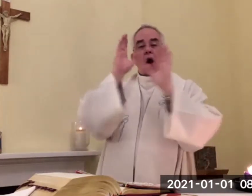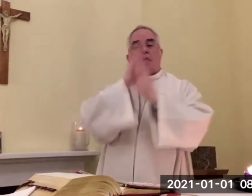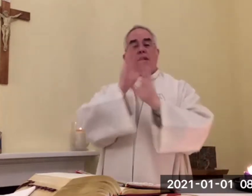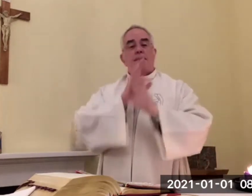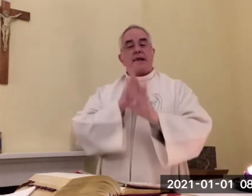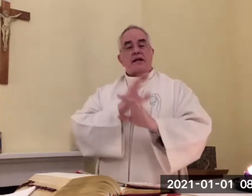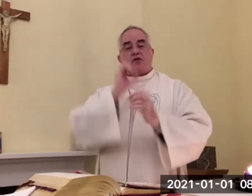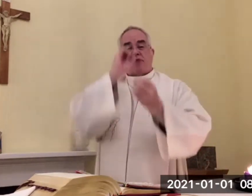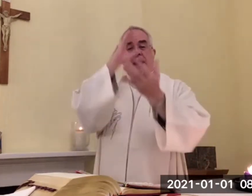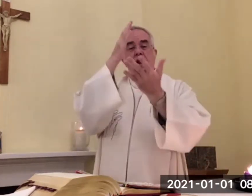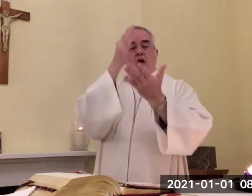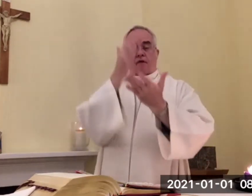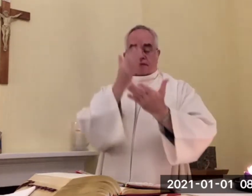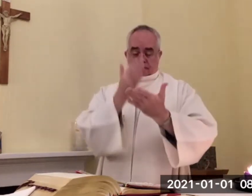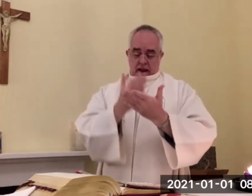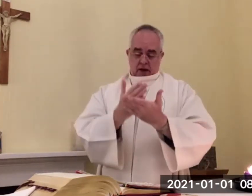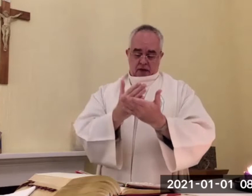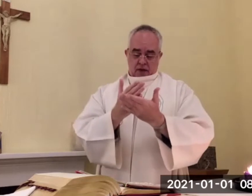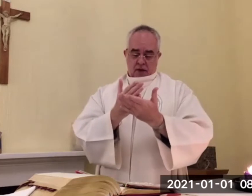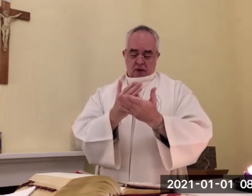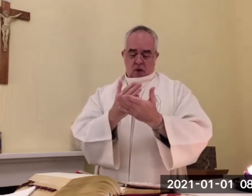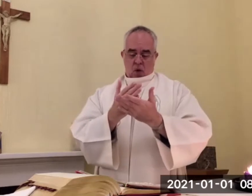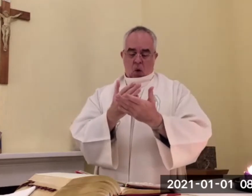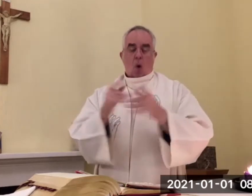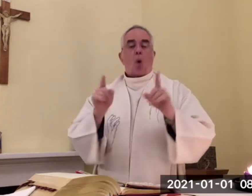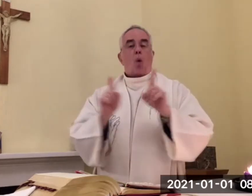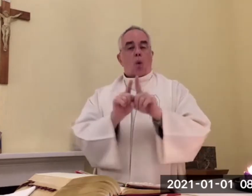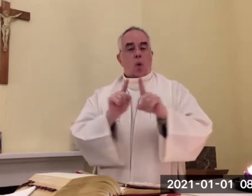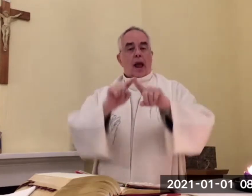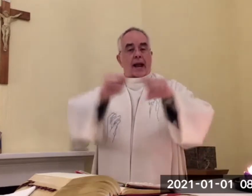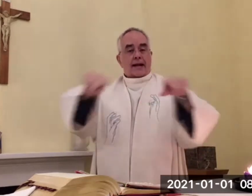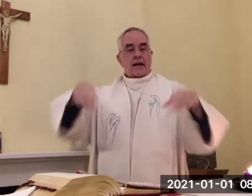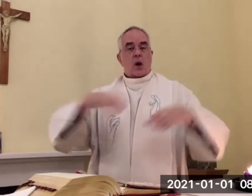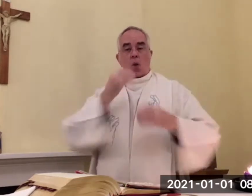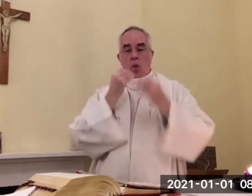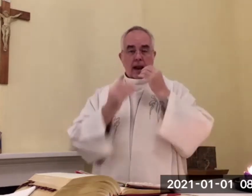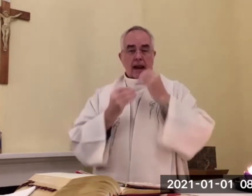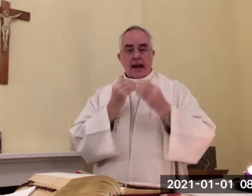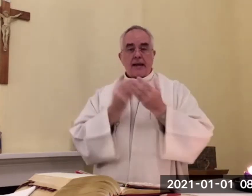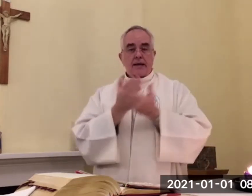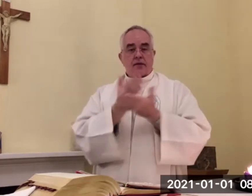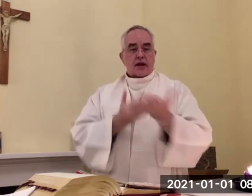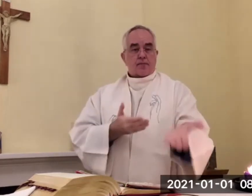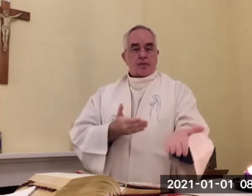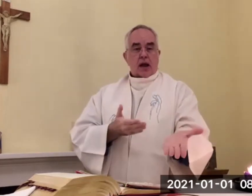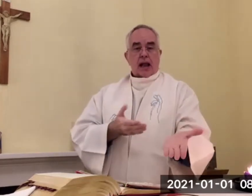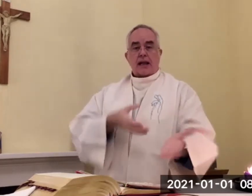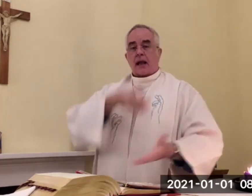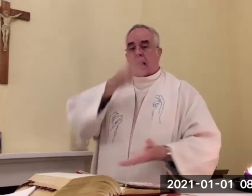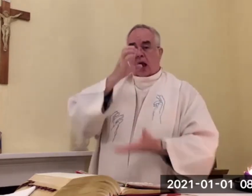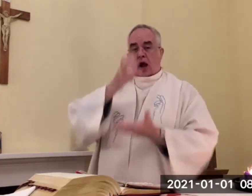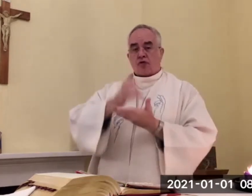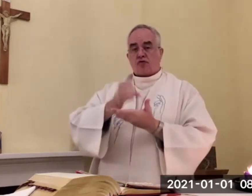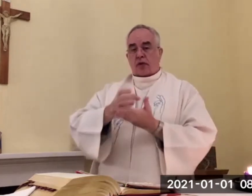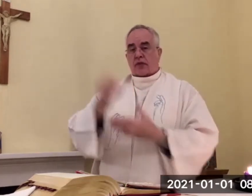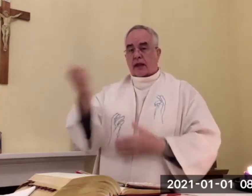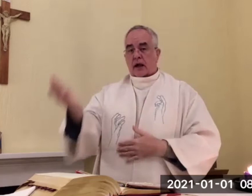The mystery of faith. When we eat the bread and drink the